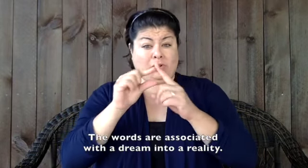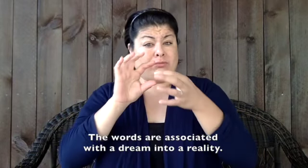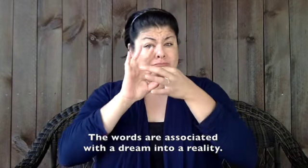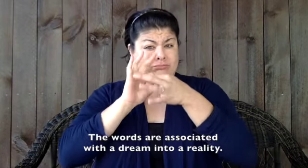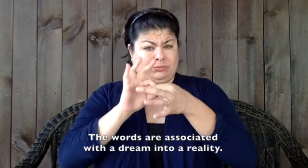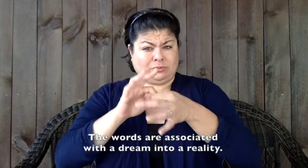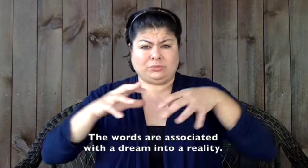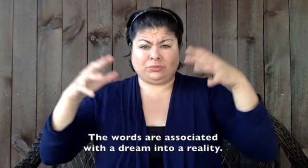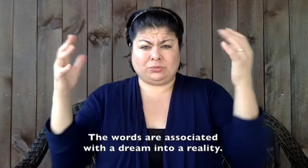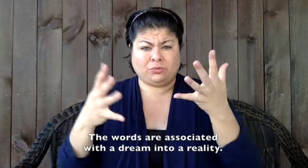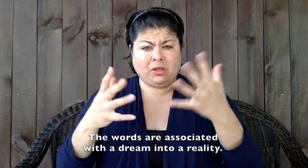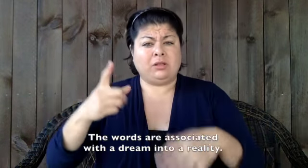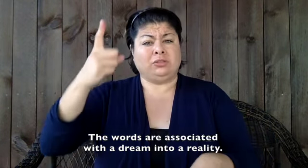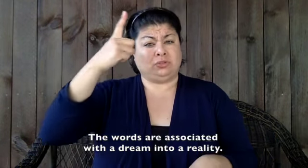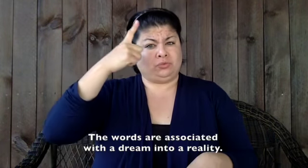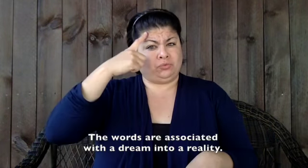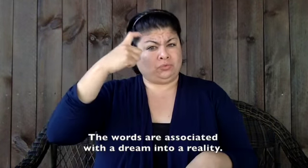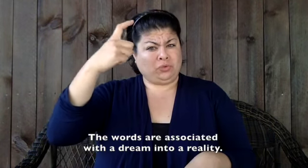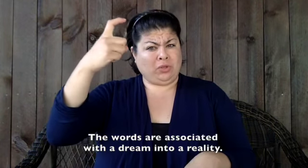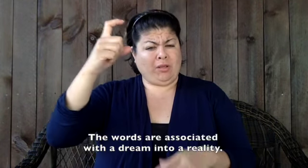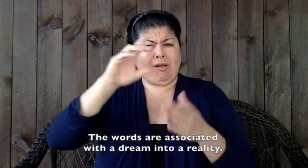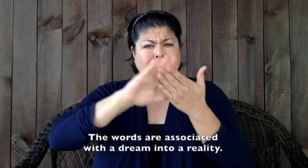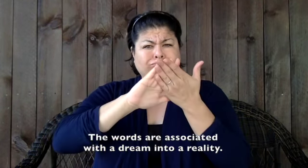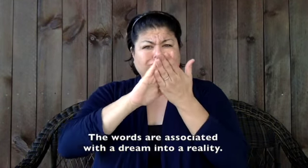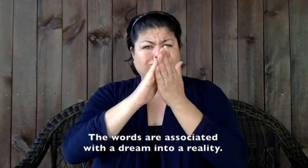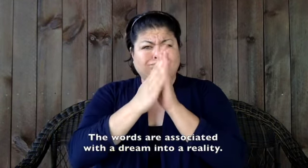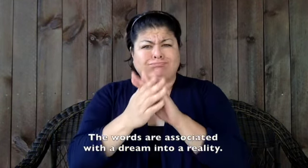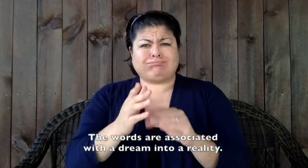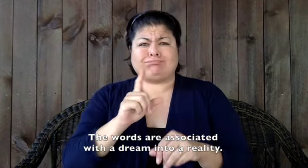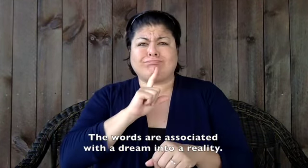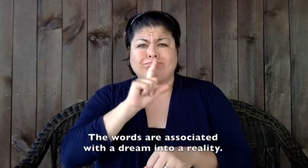Dream. words are associated with dream into a reality.